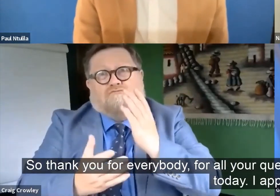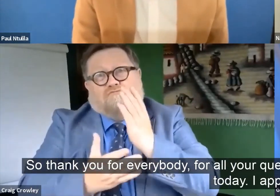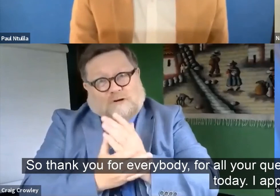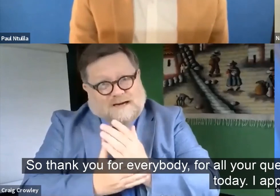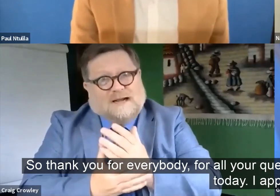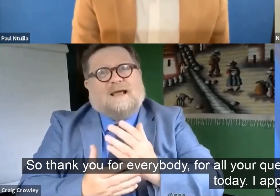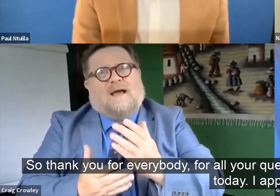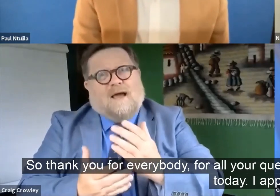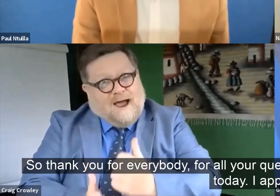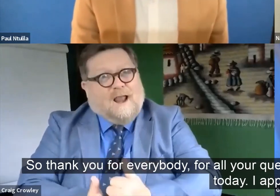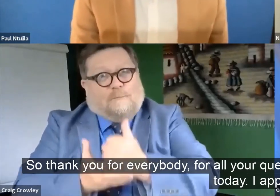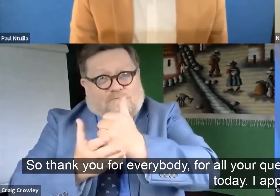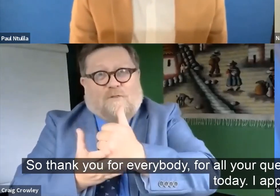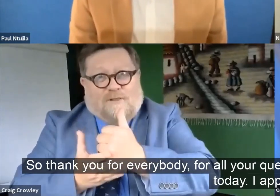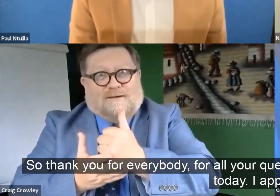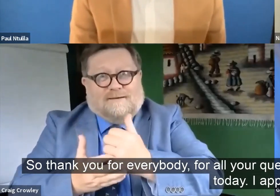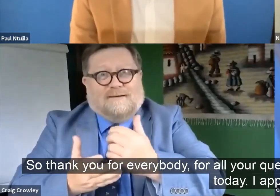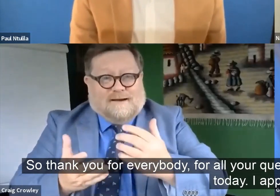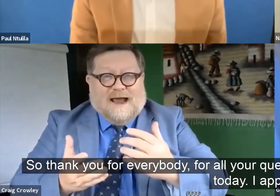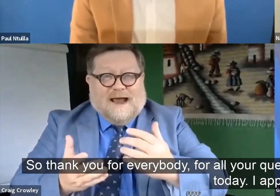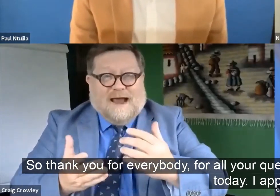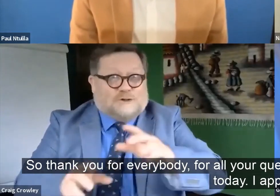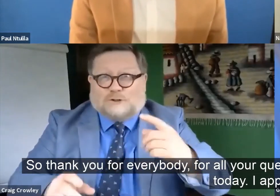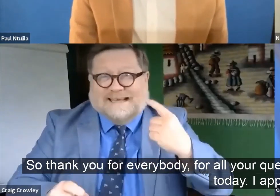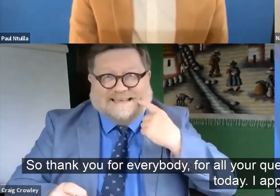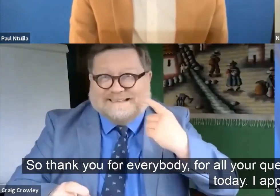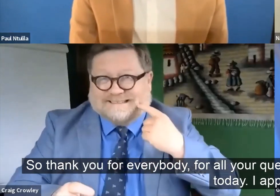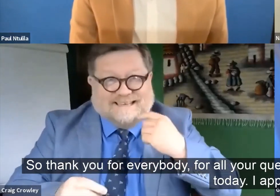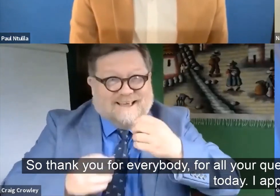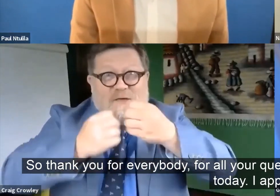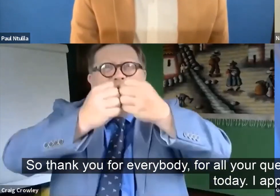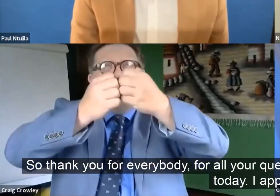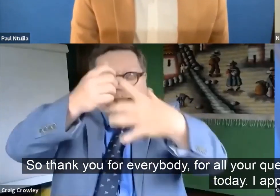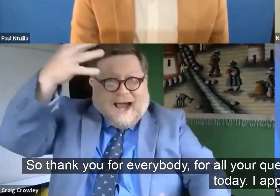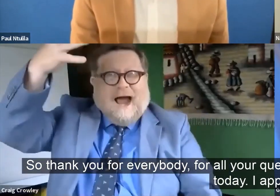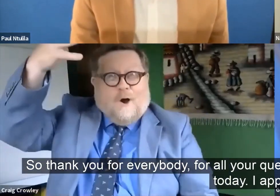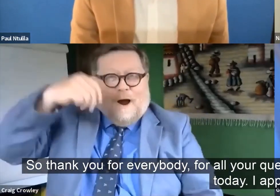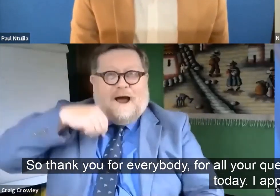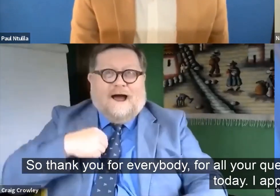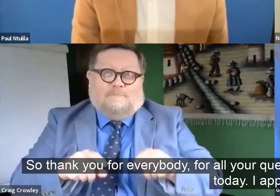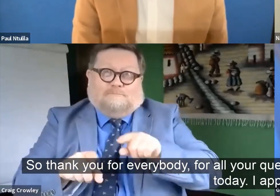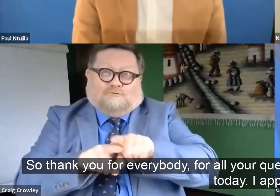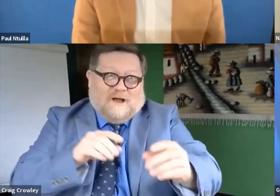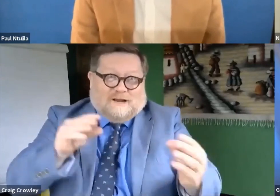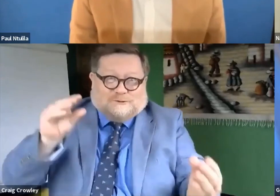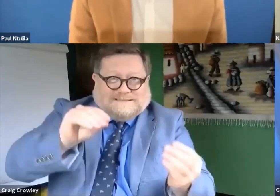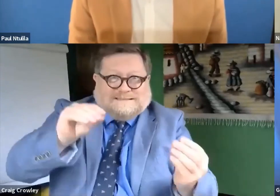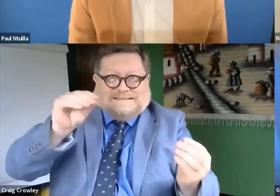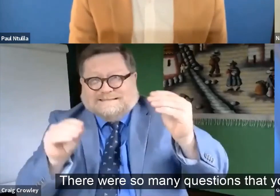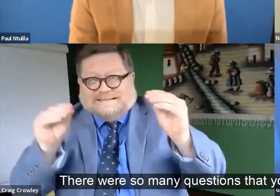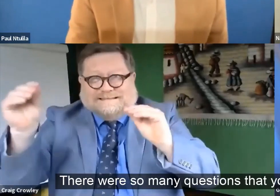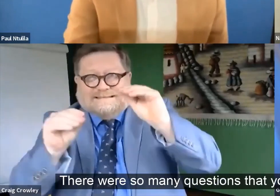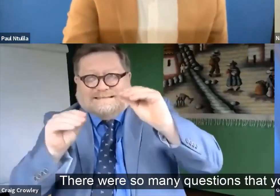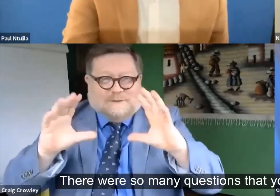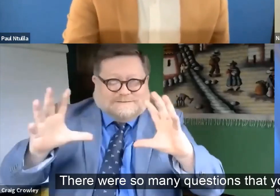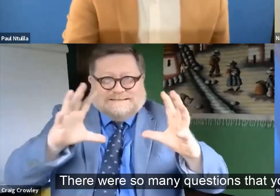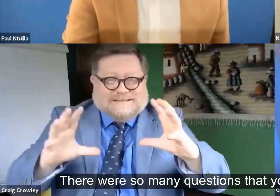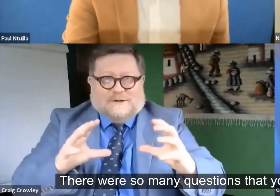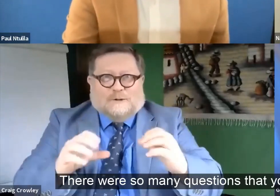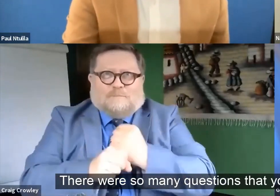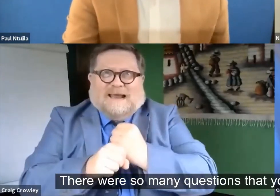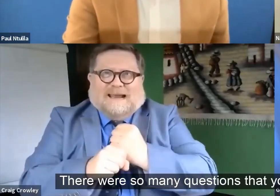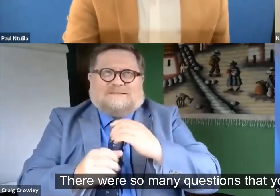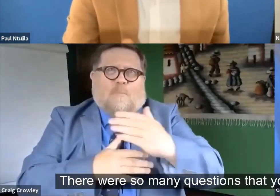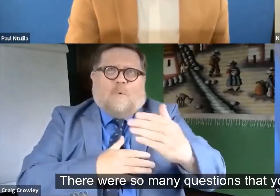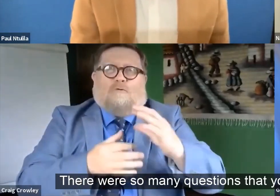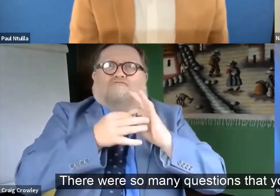all your questions, for you engaging with the webinar today. I appreciate there's so many things and there